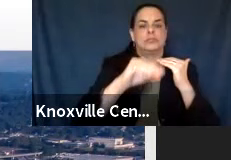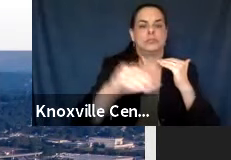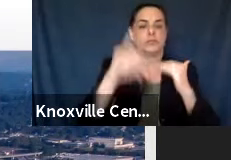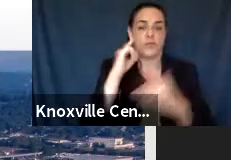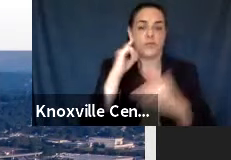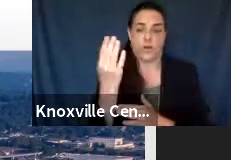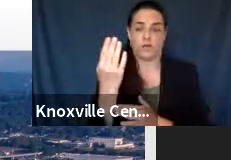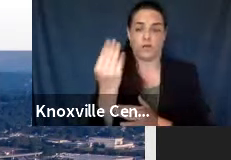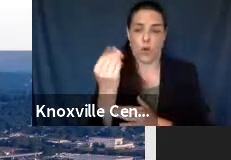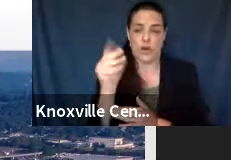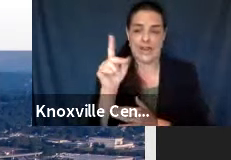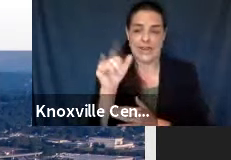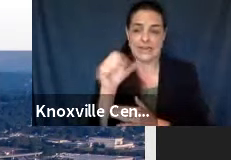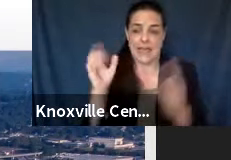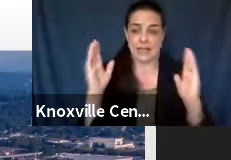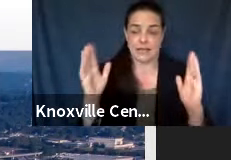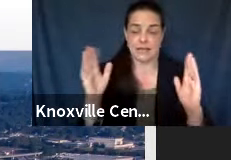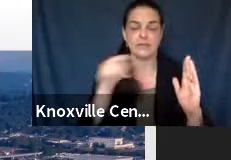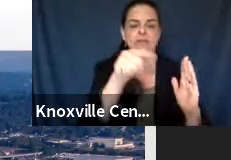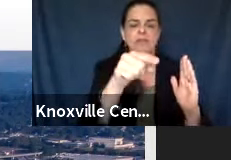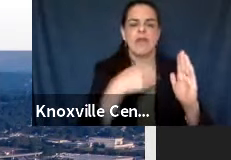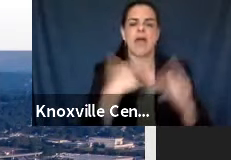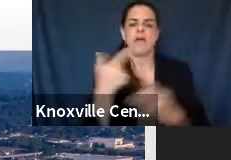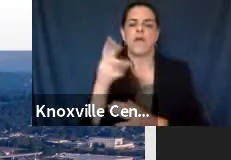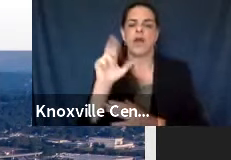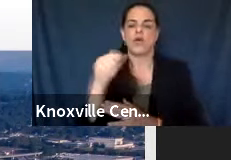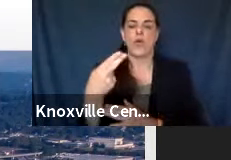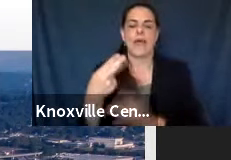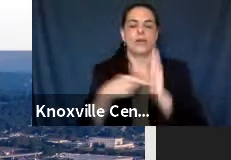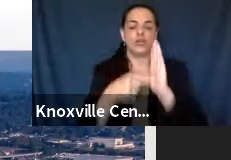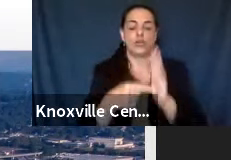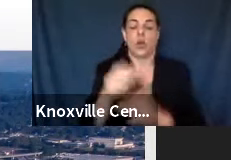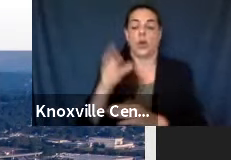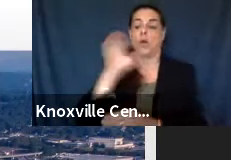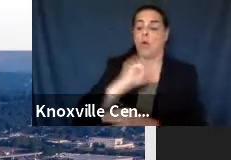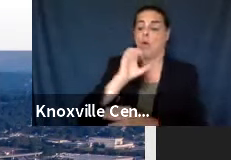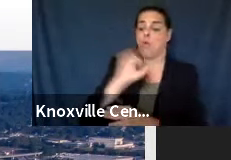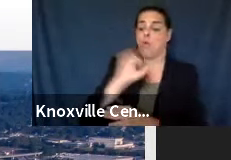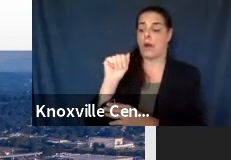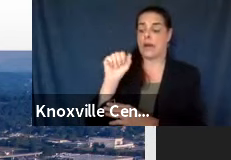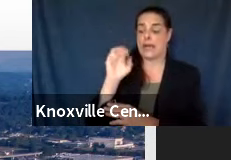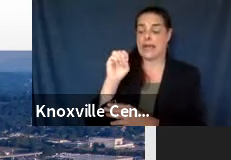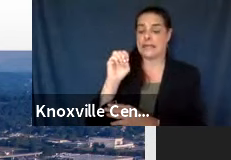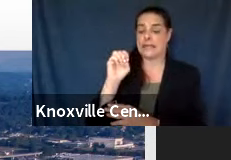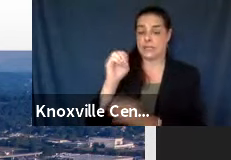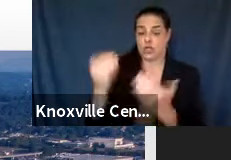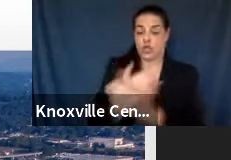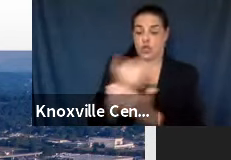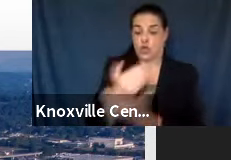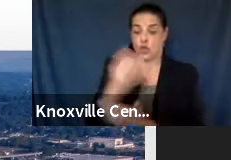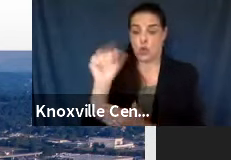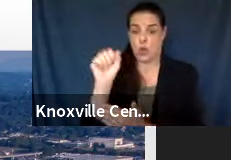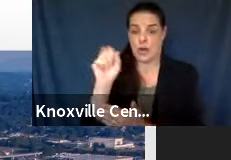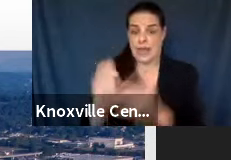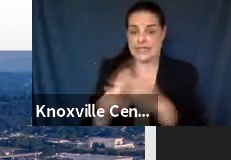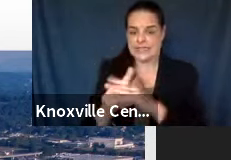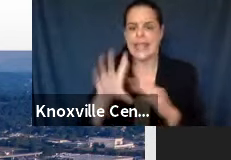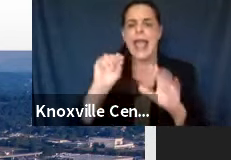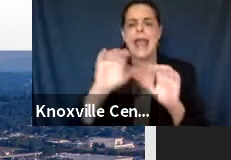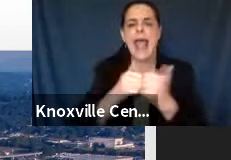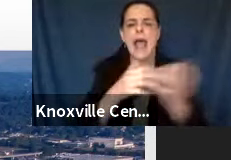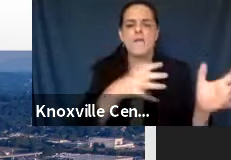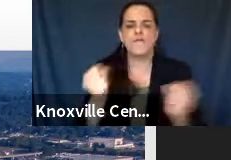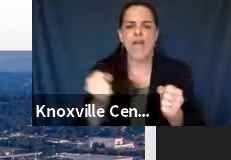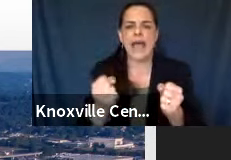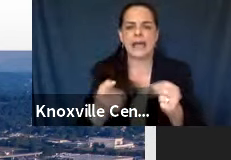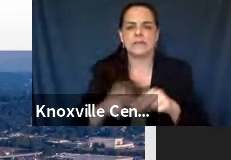bar graph that shows previous cases, new cases, and the growth rate over time. As of today, we